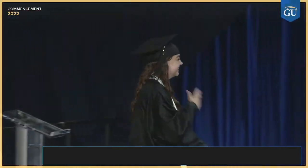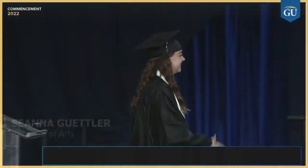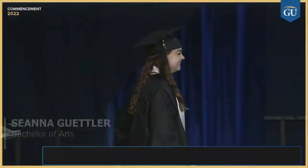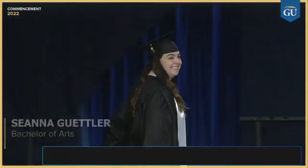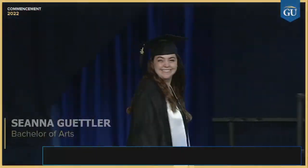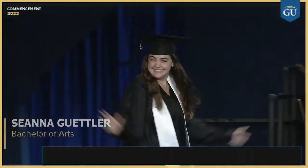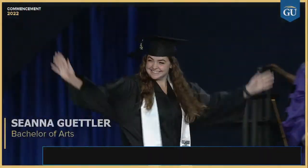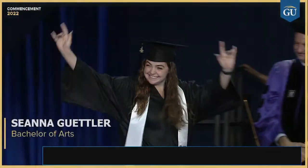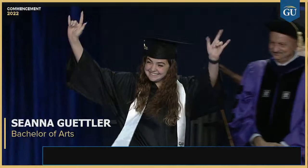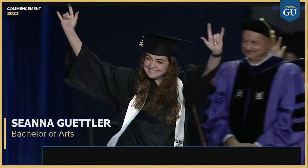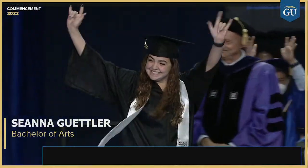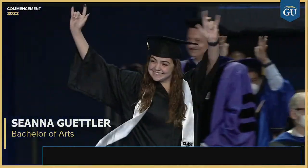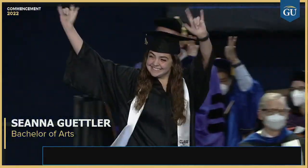Gutler, Bachelor of Arts.